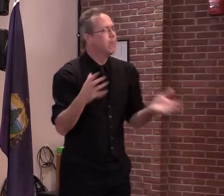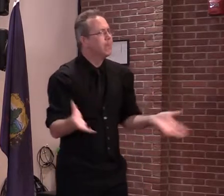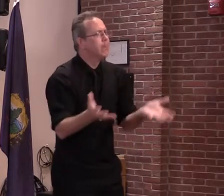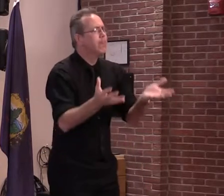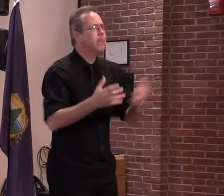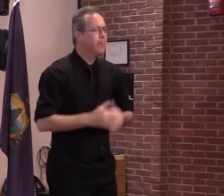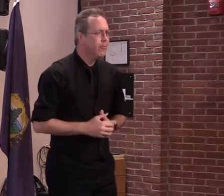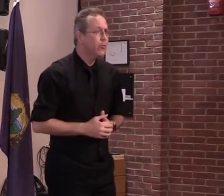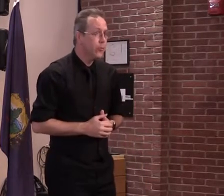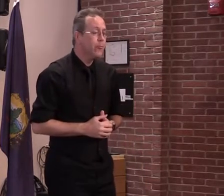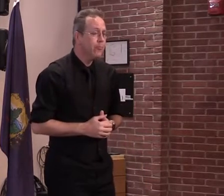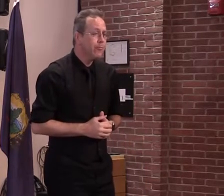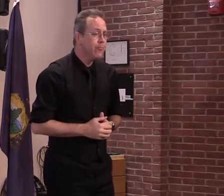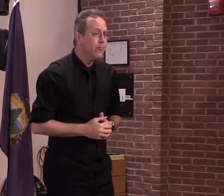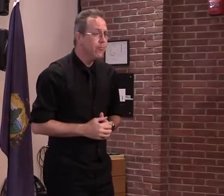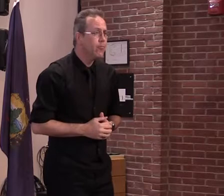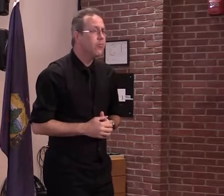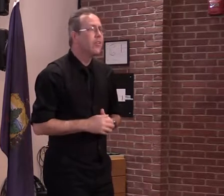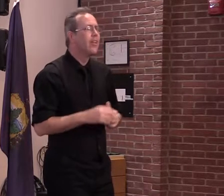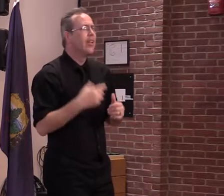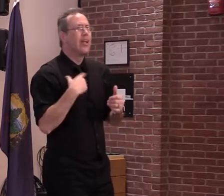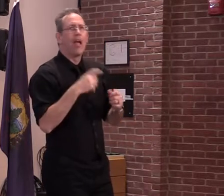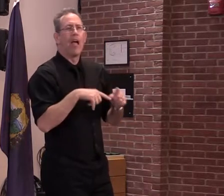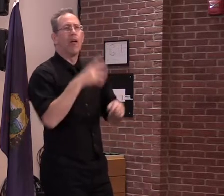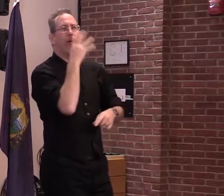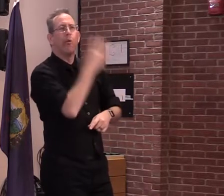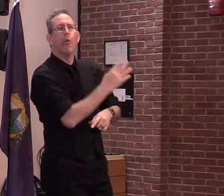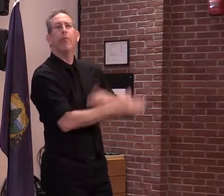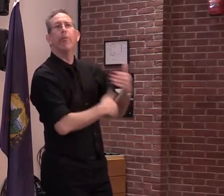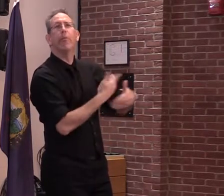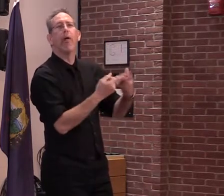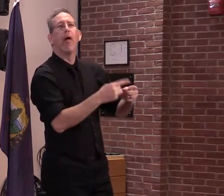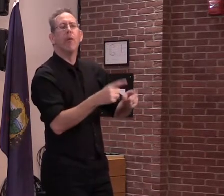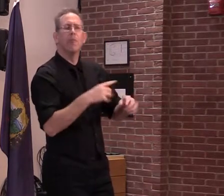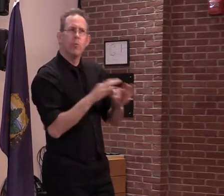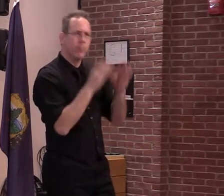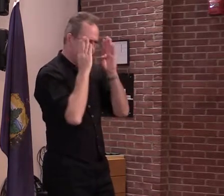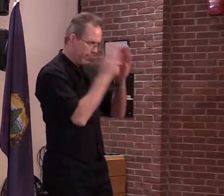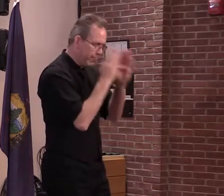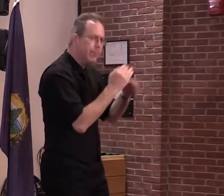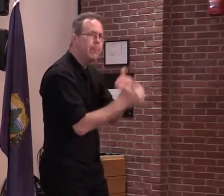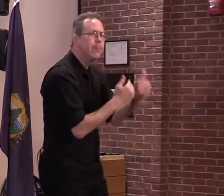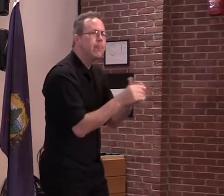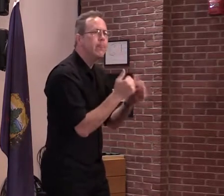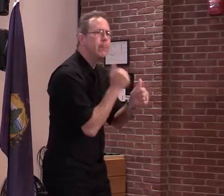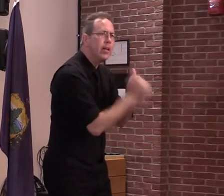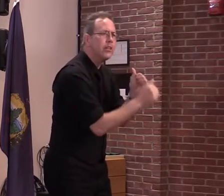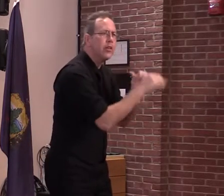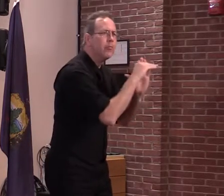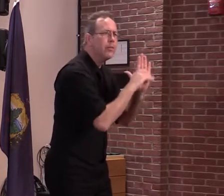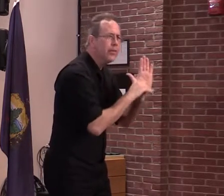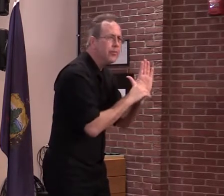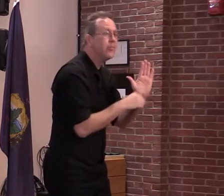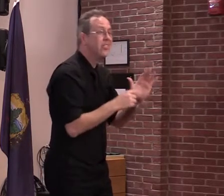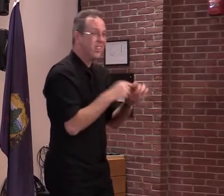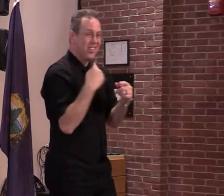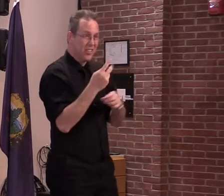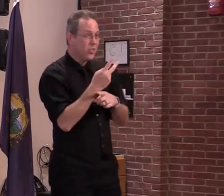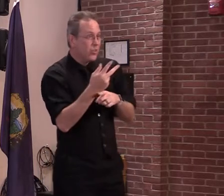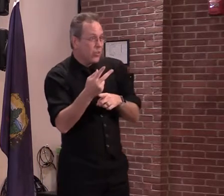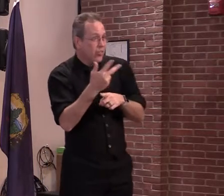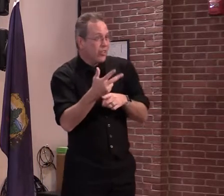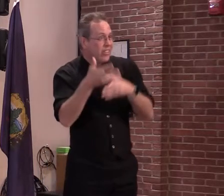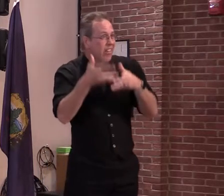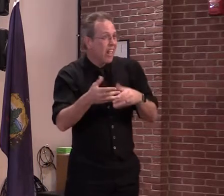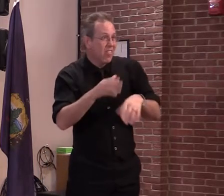We simply can't squander it. And we only have a few more weeks to get this right. So, as the rubber meets